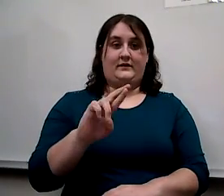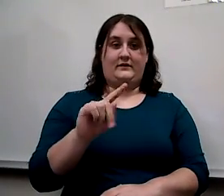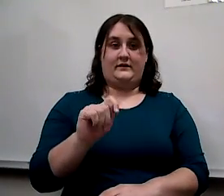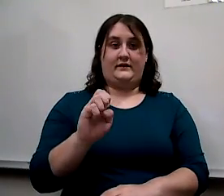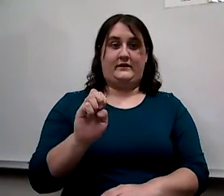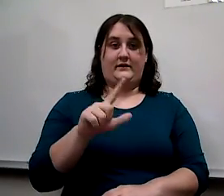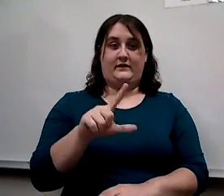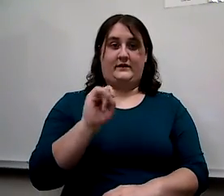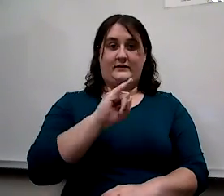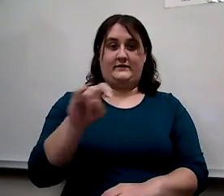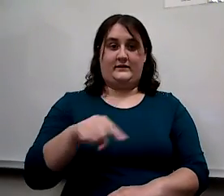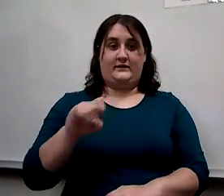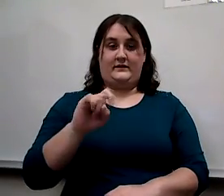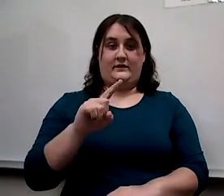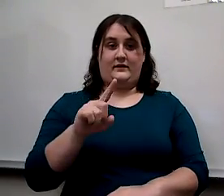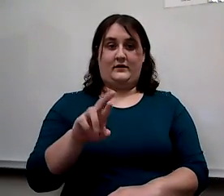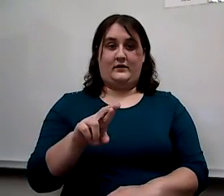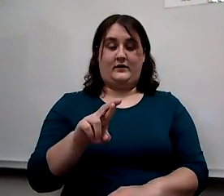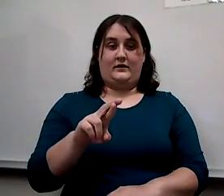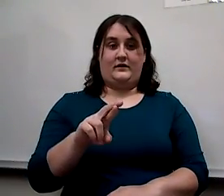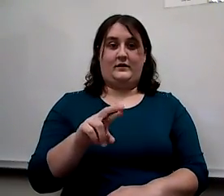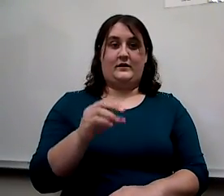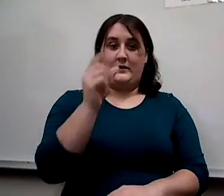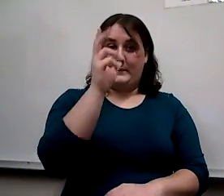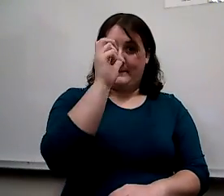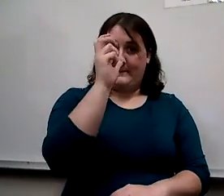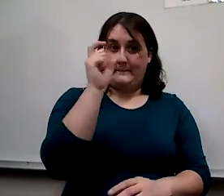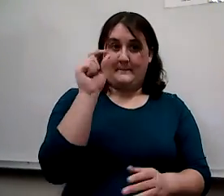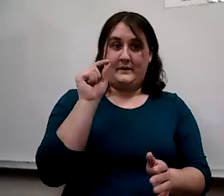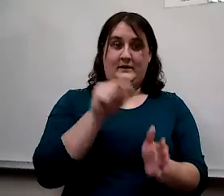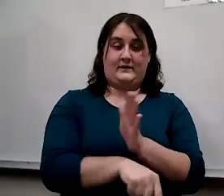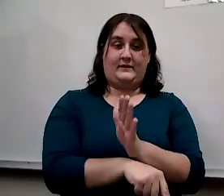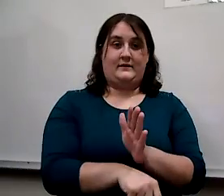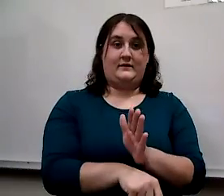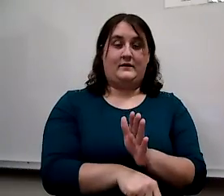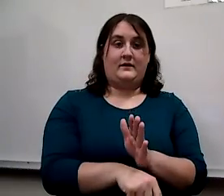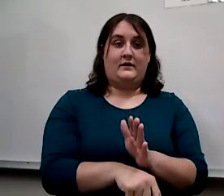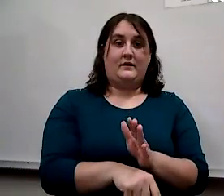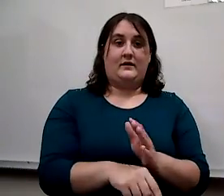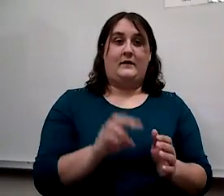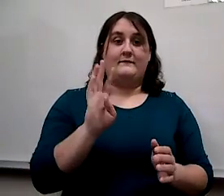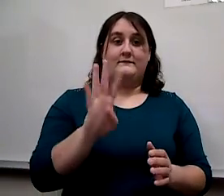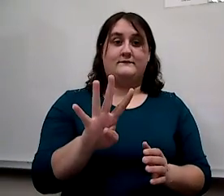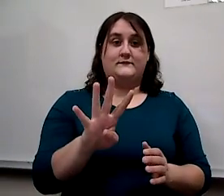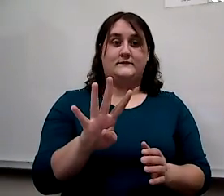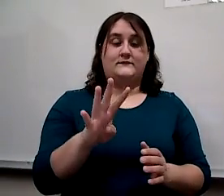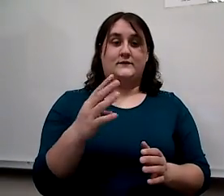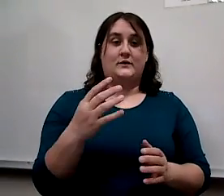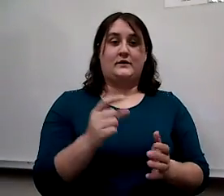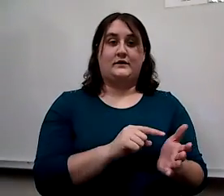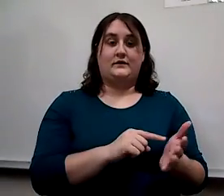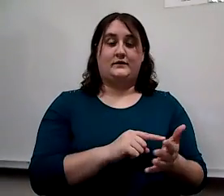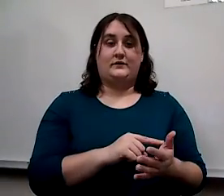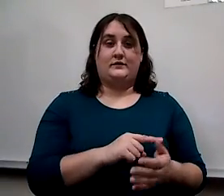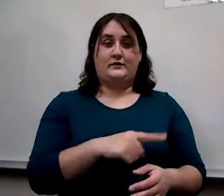and insecticide systemic feeder. One shot of this feeder every 4 to 6 weeks during the growing